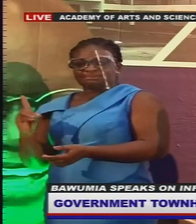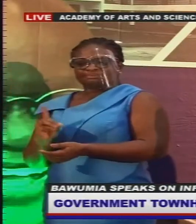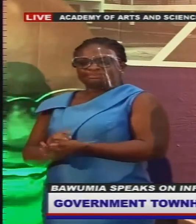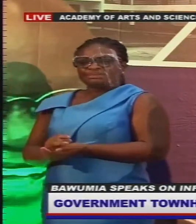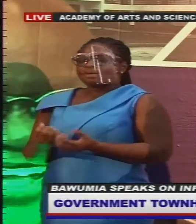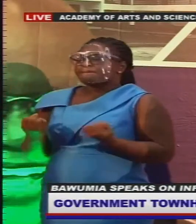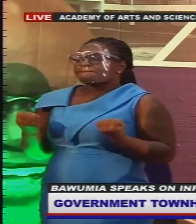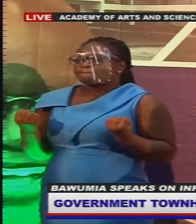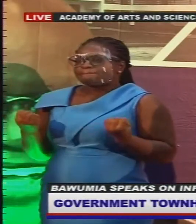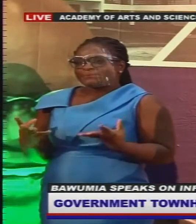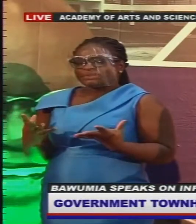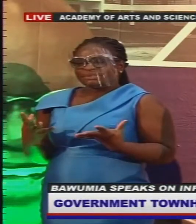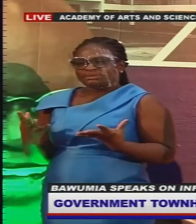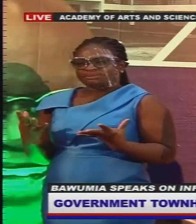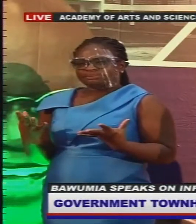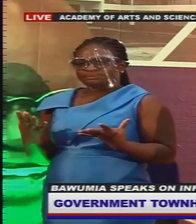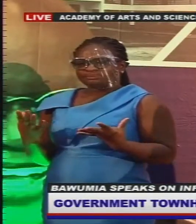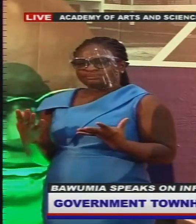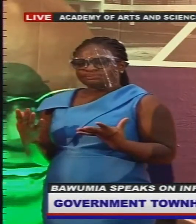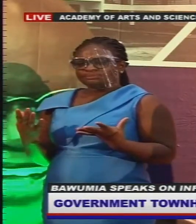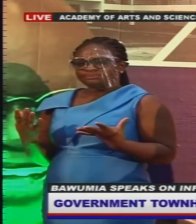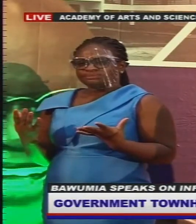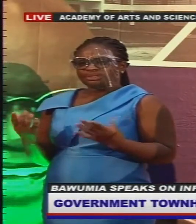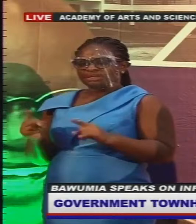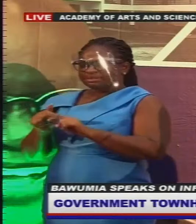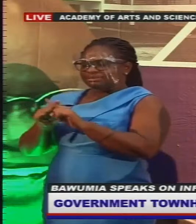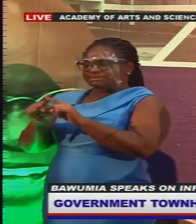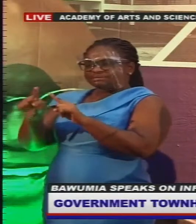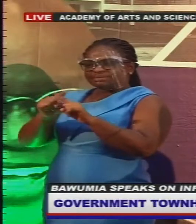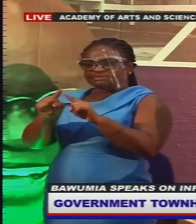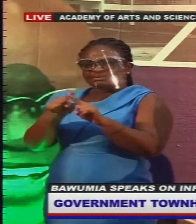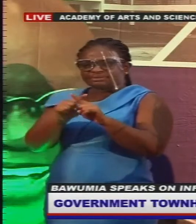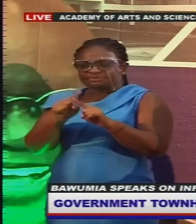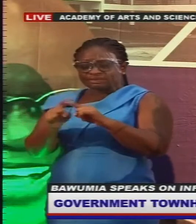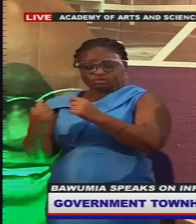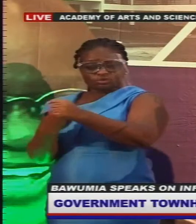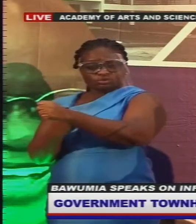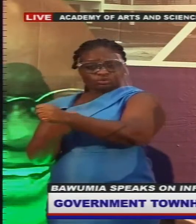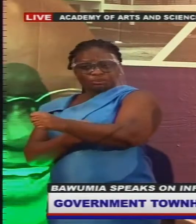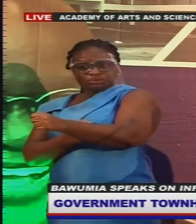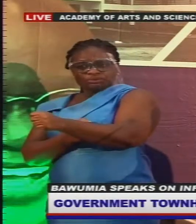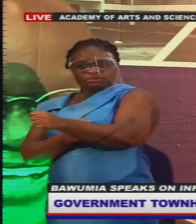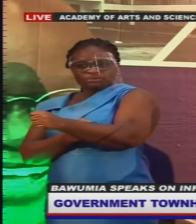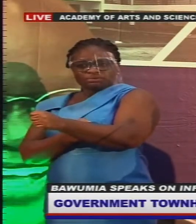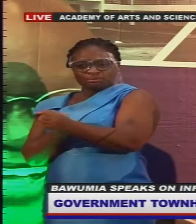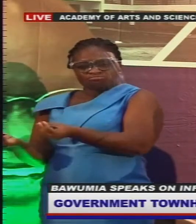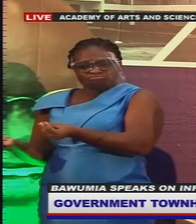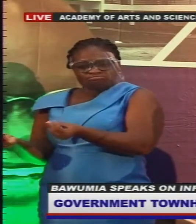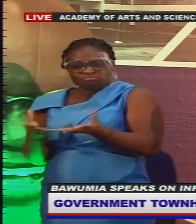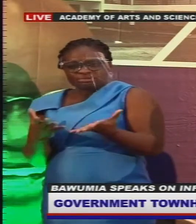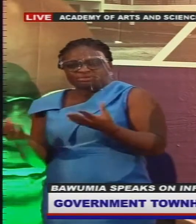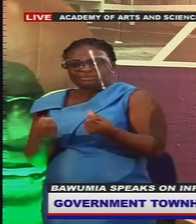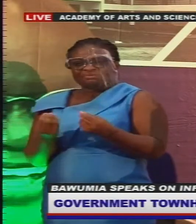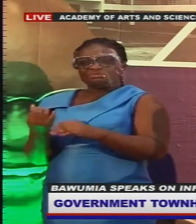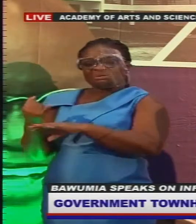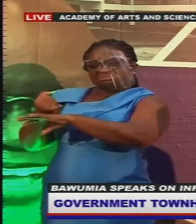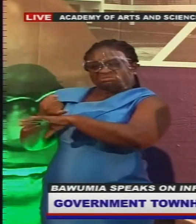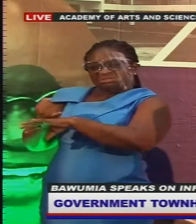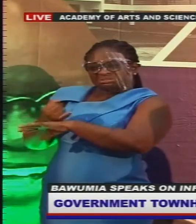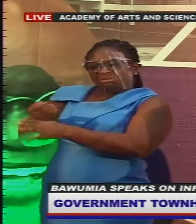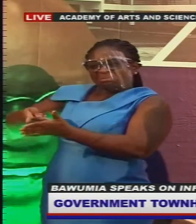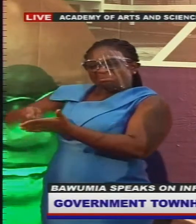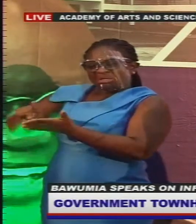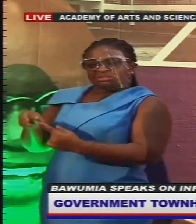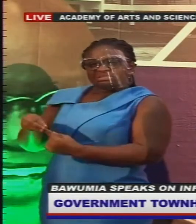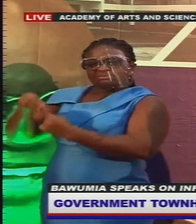have also been various support provided for industrial parks and